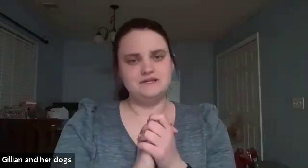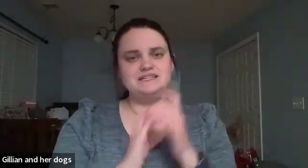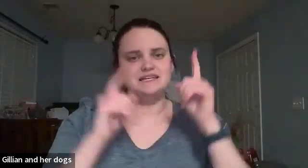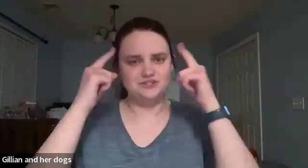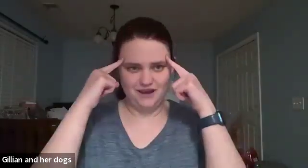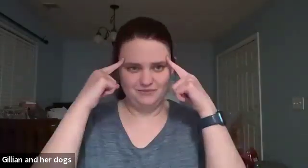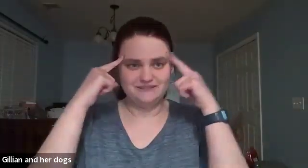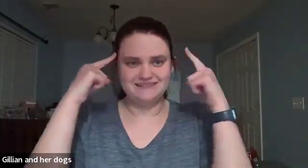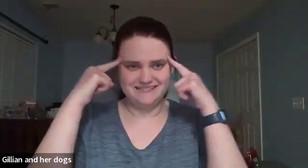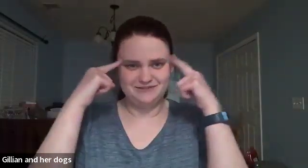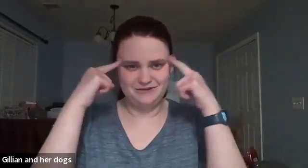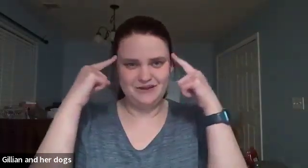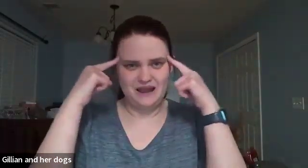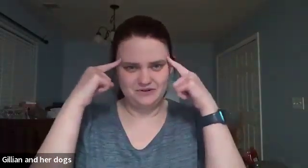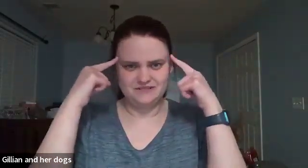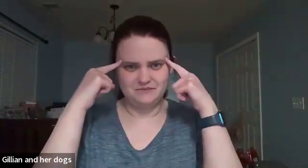difference is your eyebrows. This is where that eyebrows come